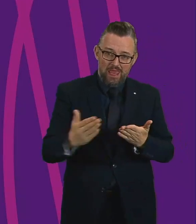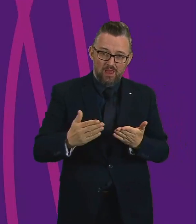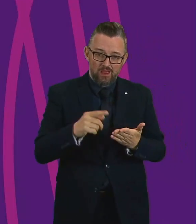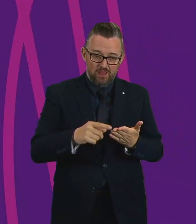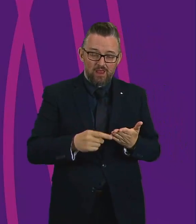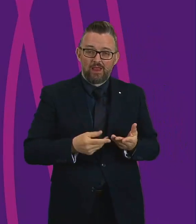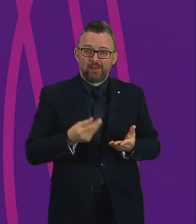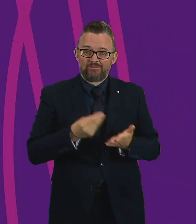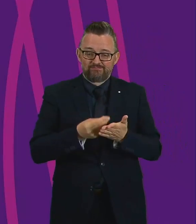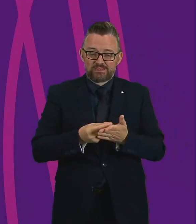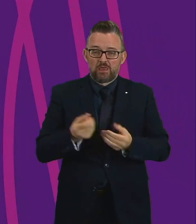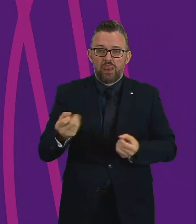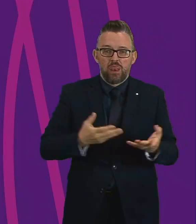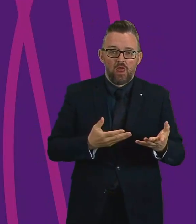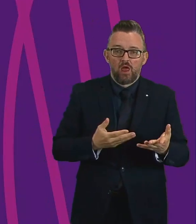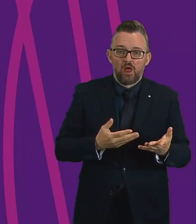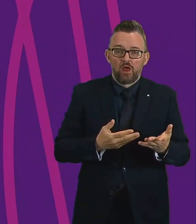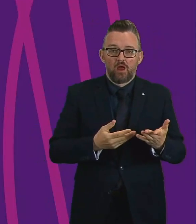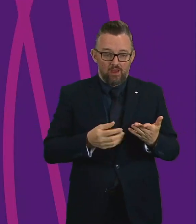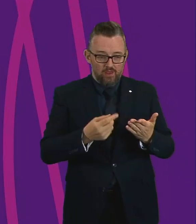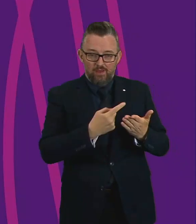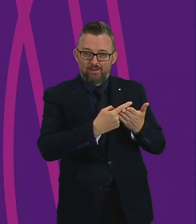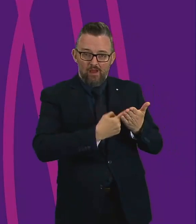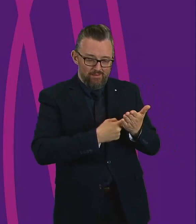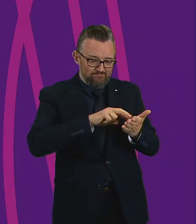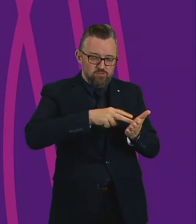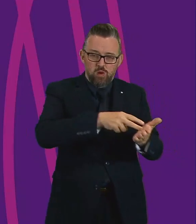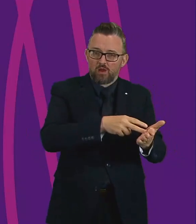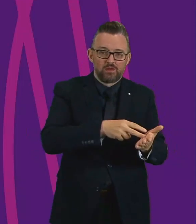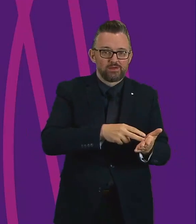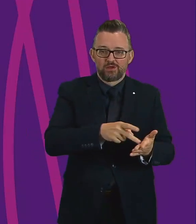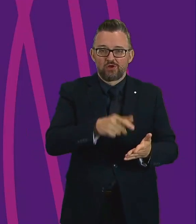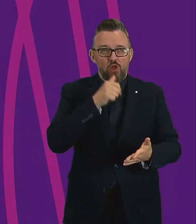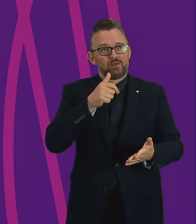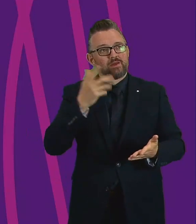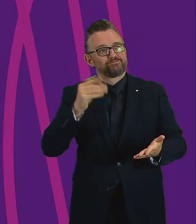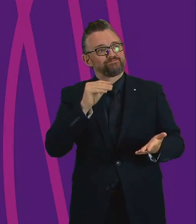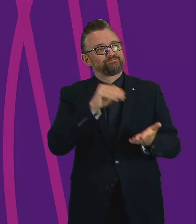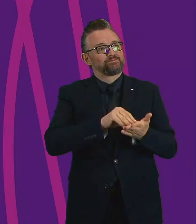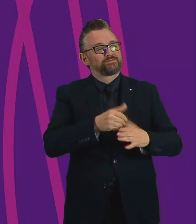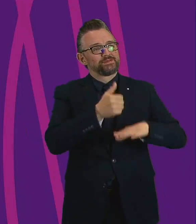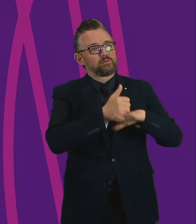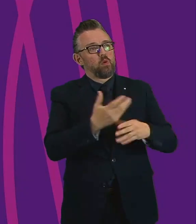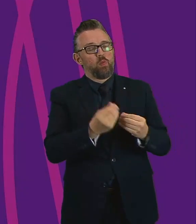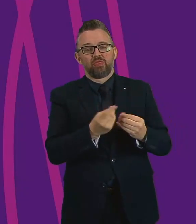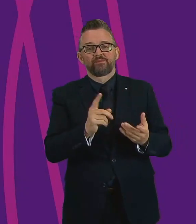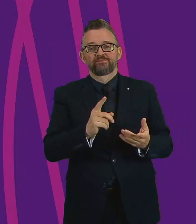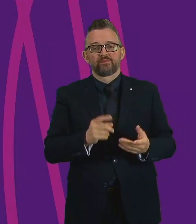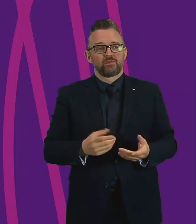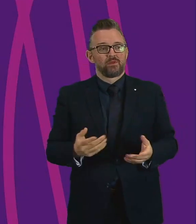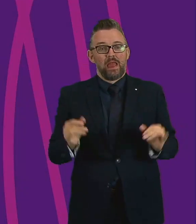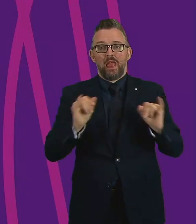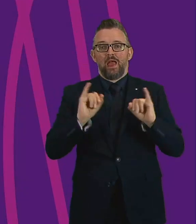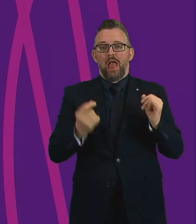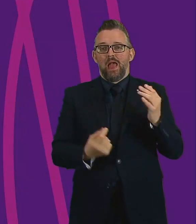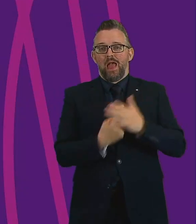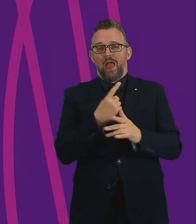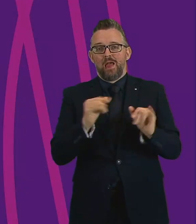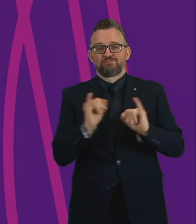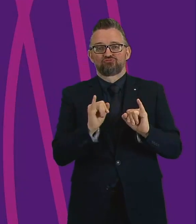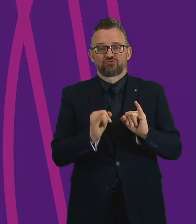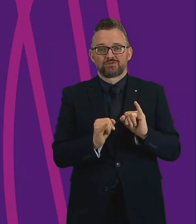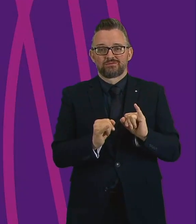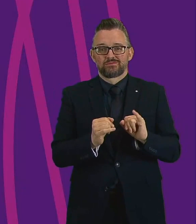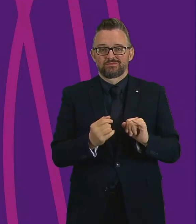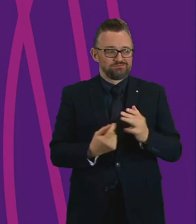was not designed with a pandemic or an economic emergency in mind. It's not fit for the